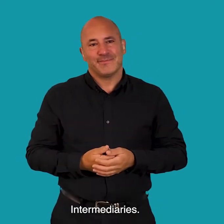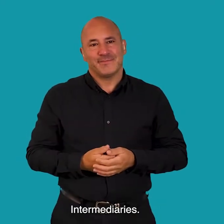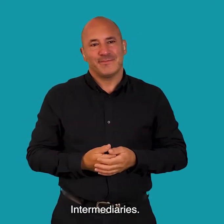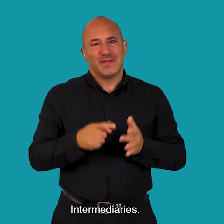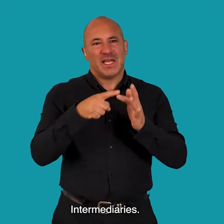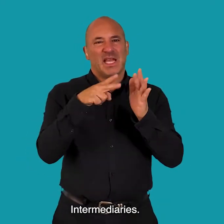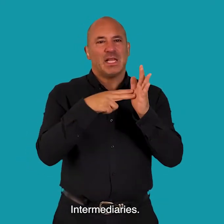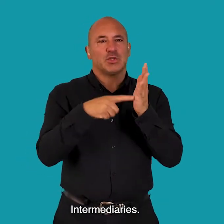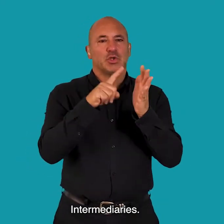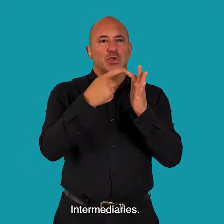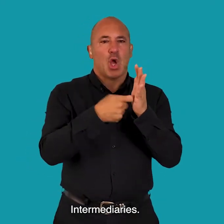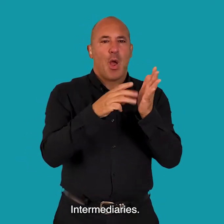Intermediaries.